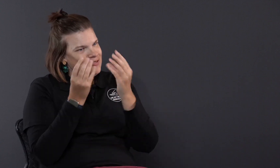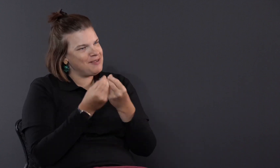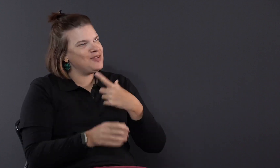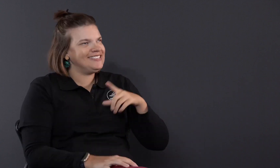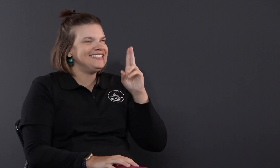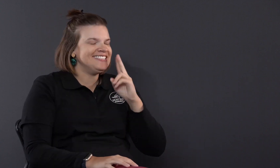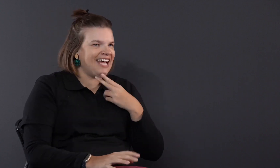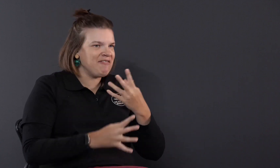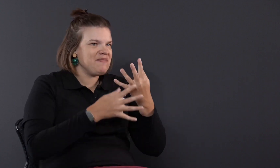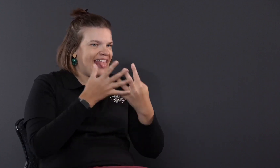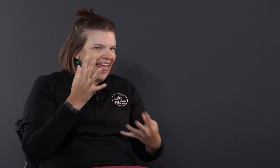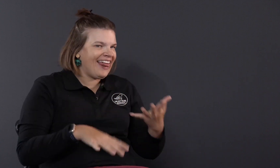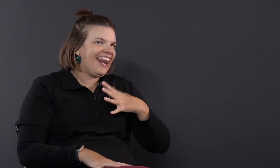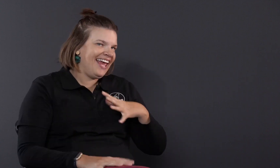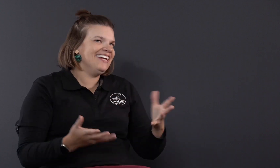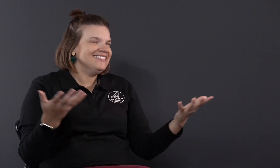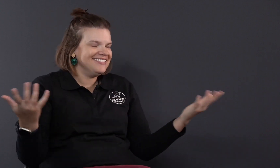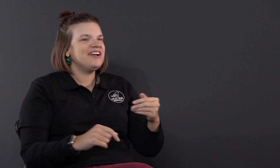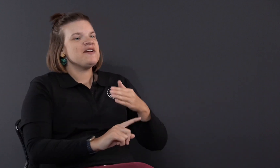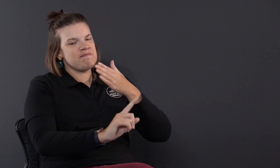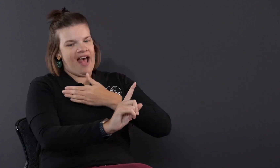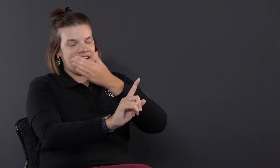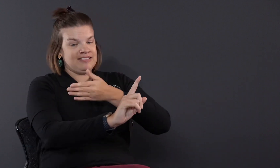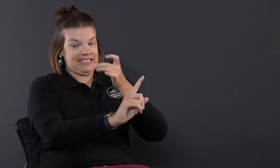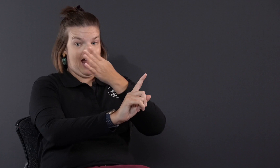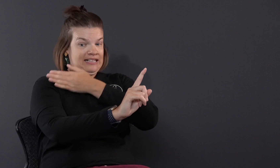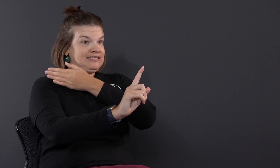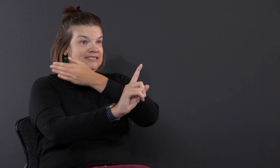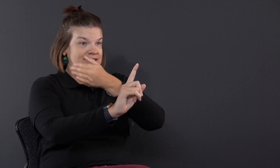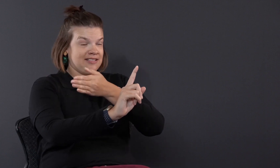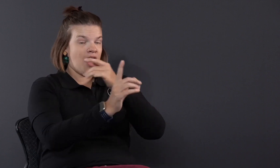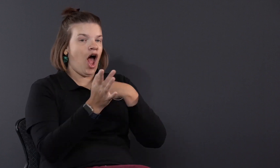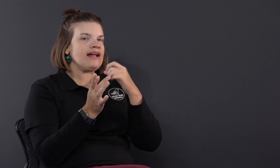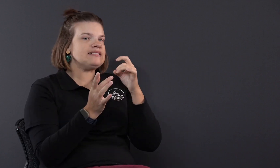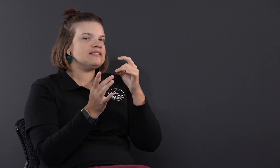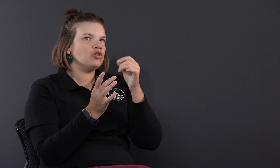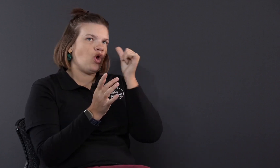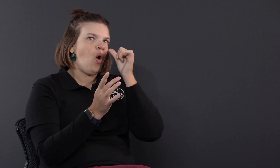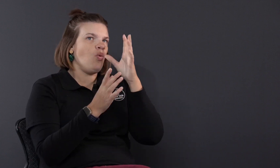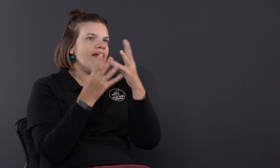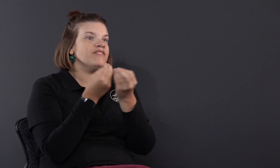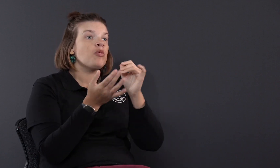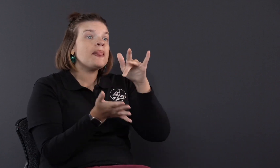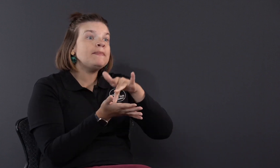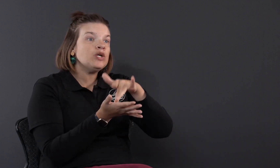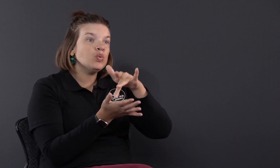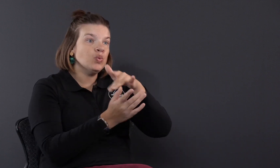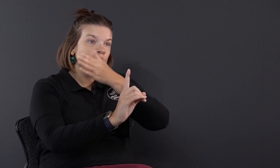person to know everything, and it's the same old story. It wasn't until about halfway through it all that I was finally